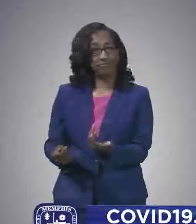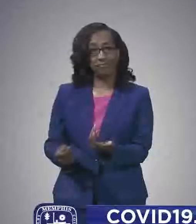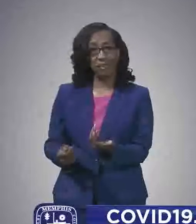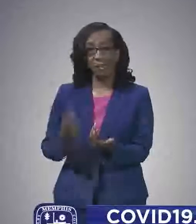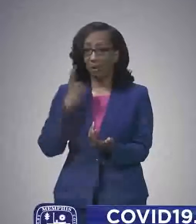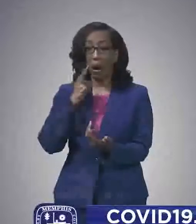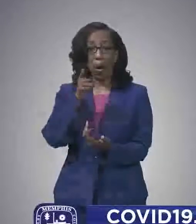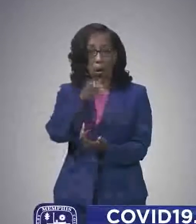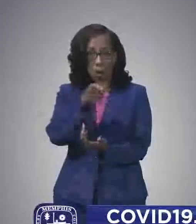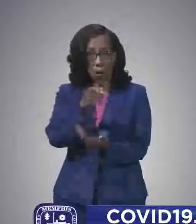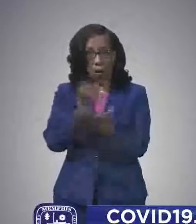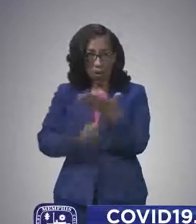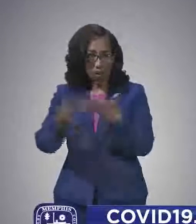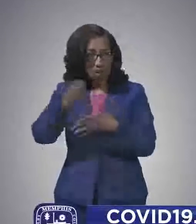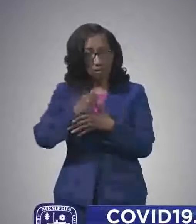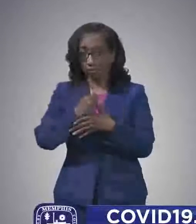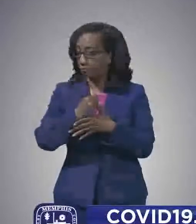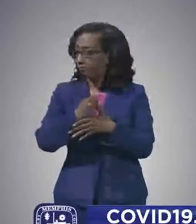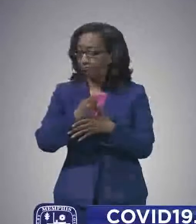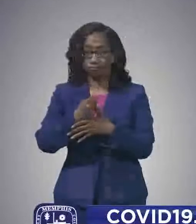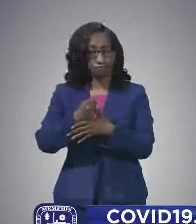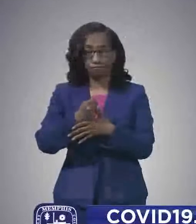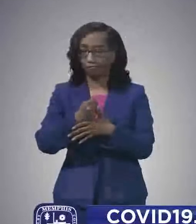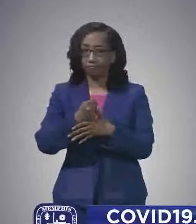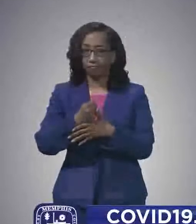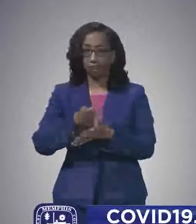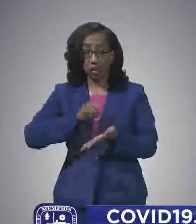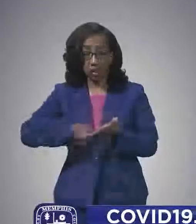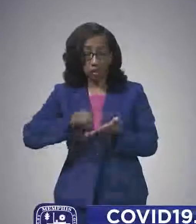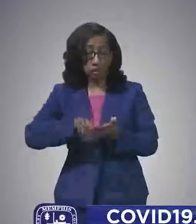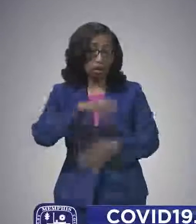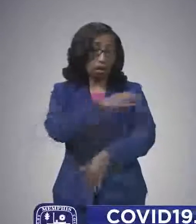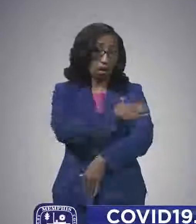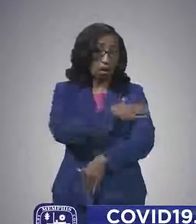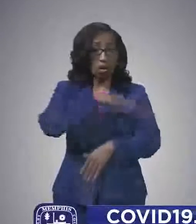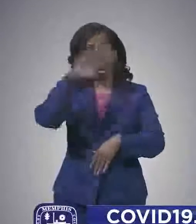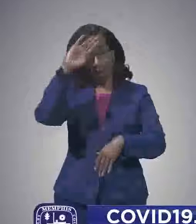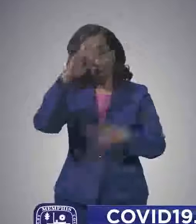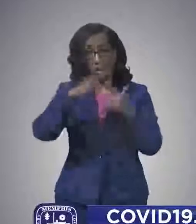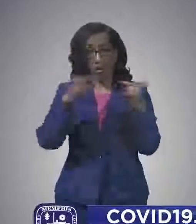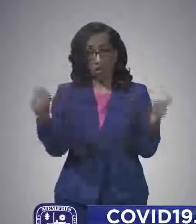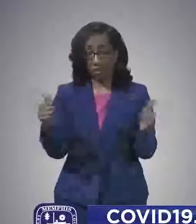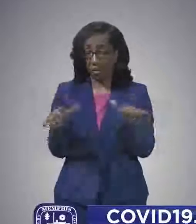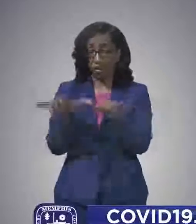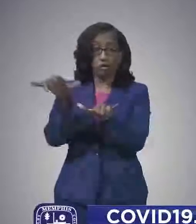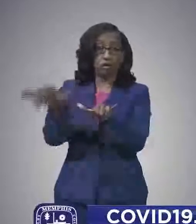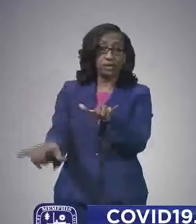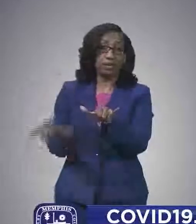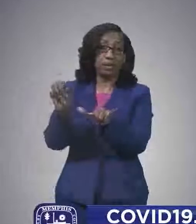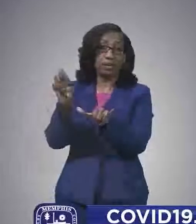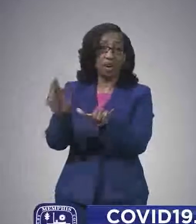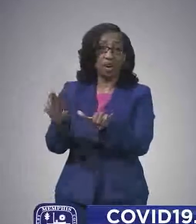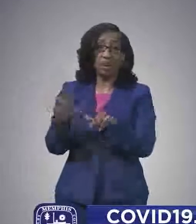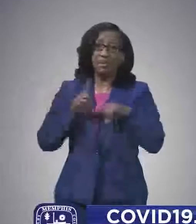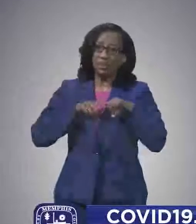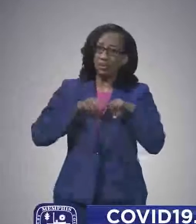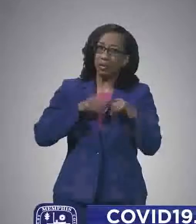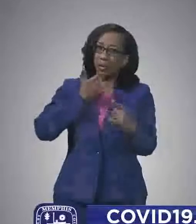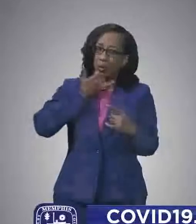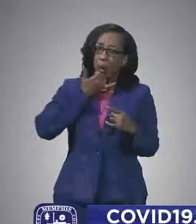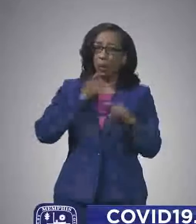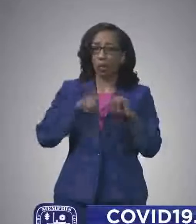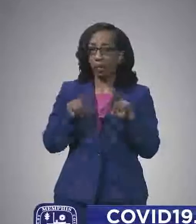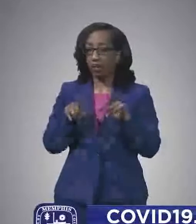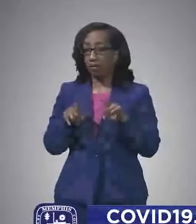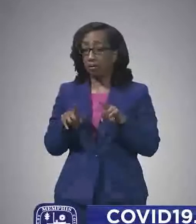be triaged and you will be placed in the waiting room and be seen based on your condition and the rate that they can see